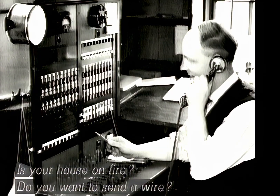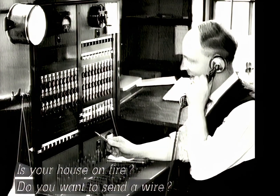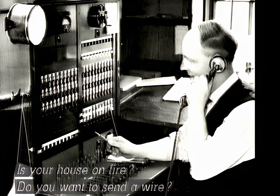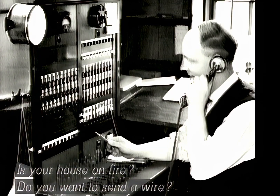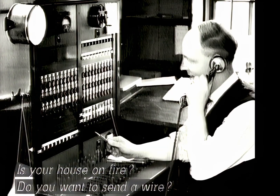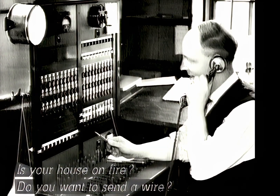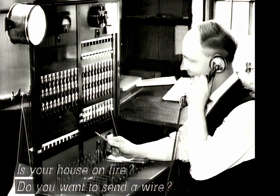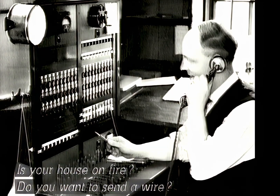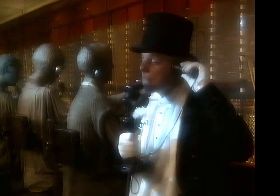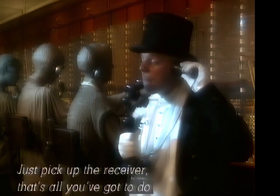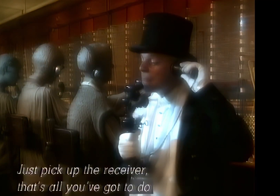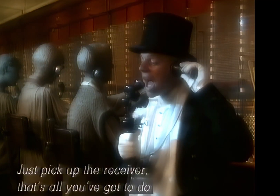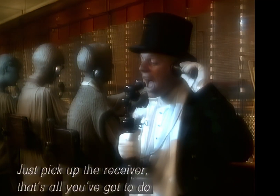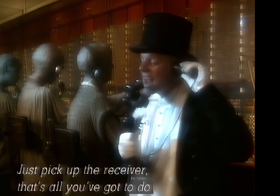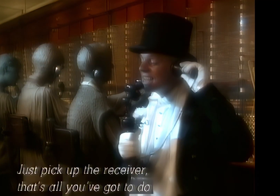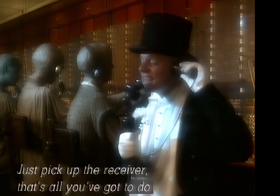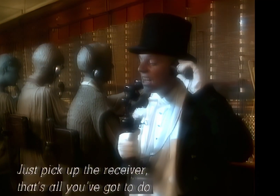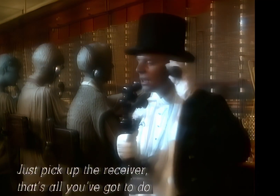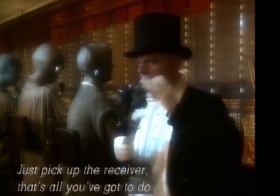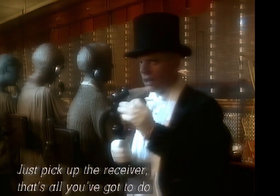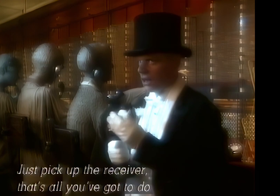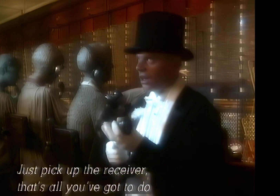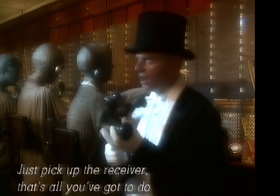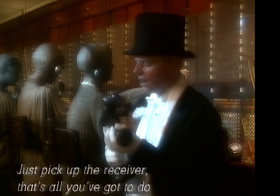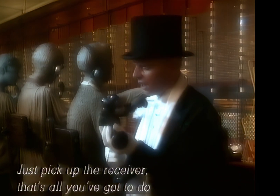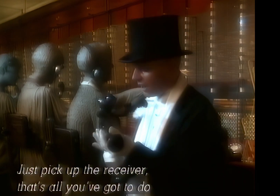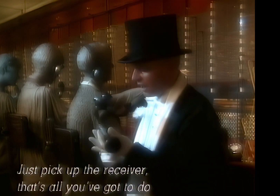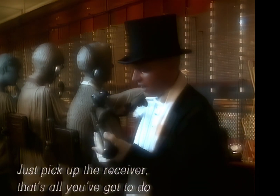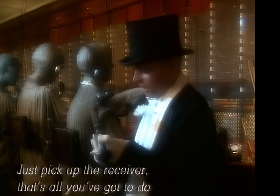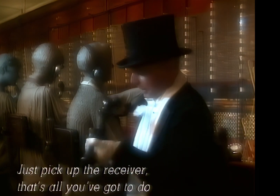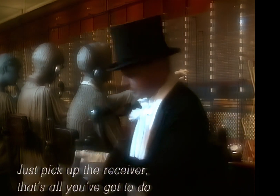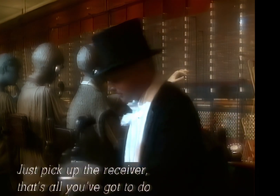a fire? Just lift up the receiver, that's all you've got to do.